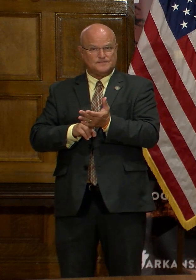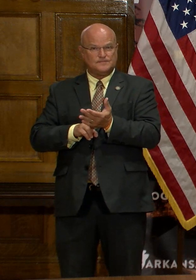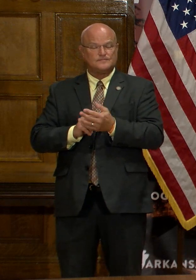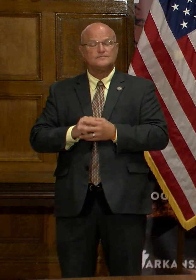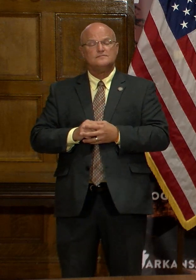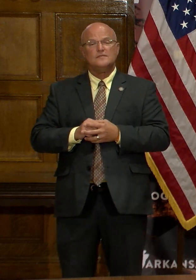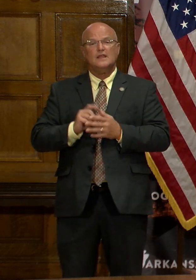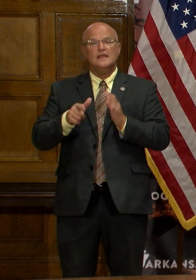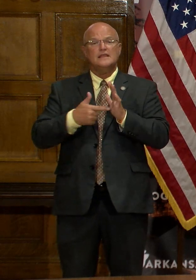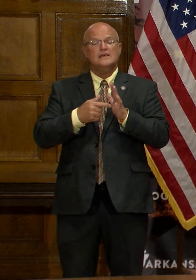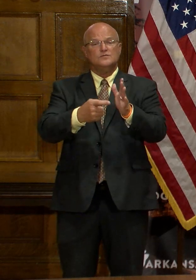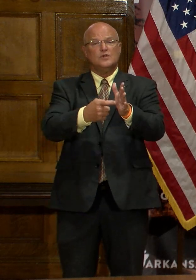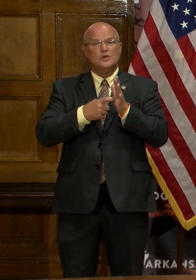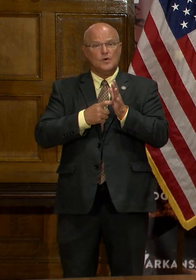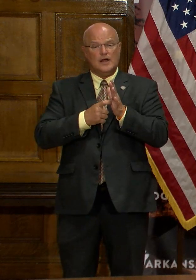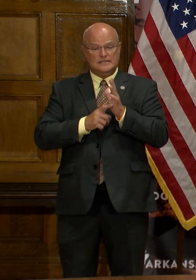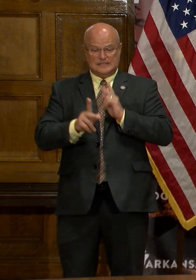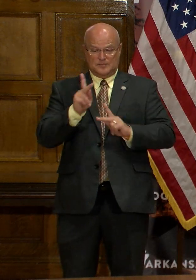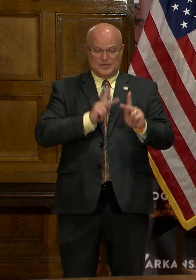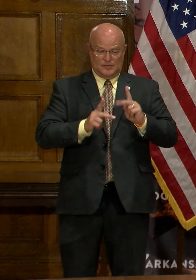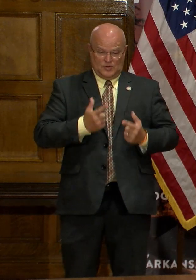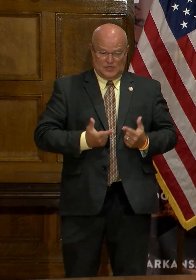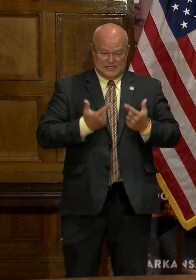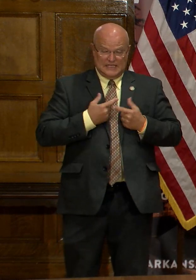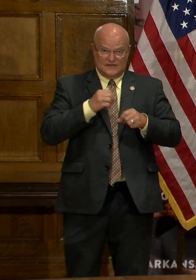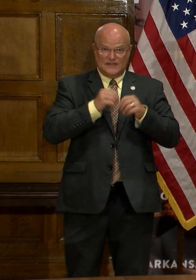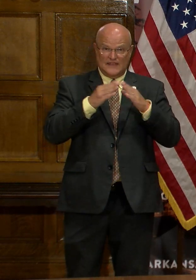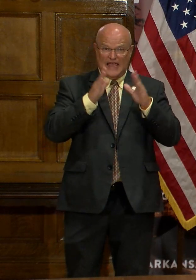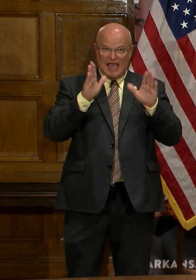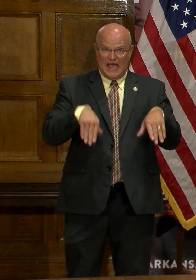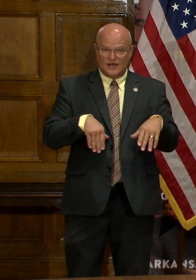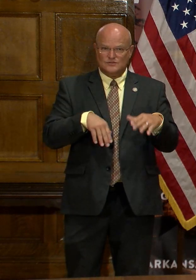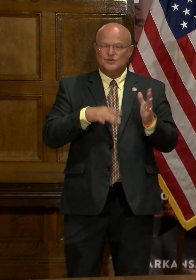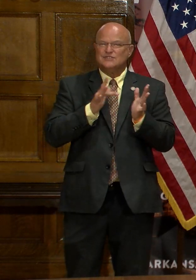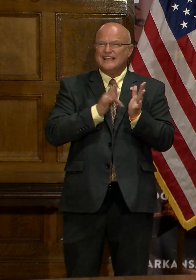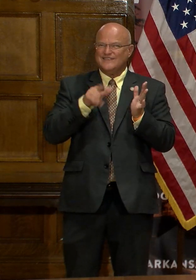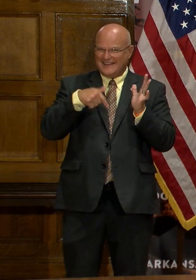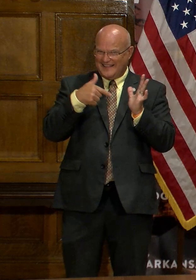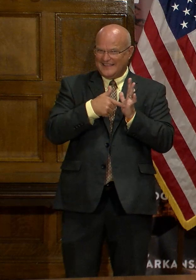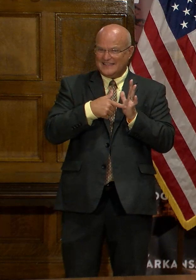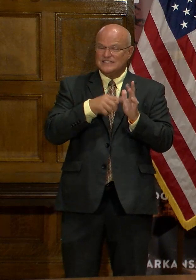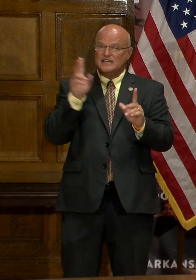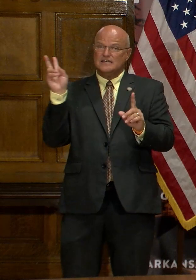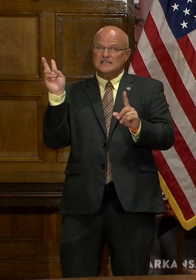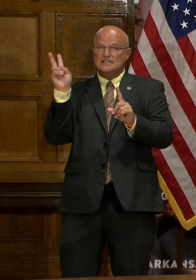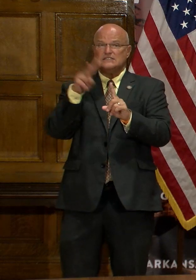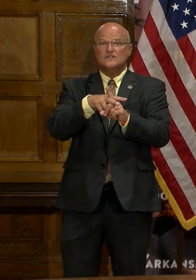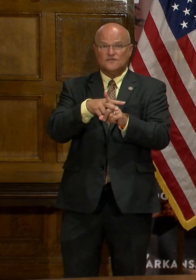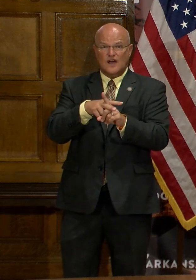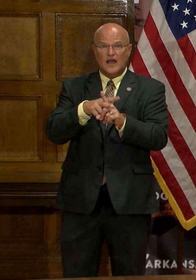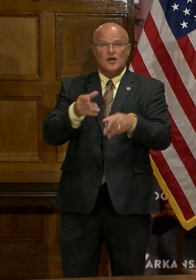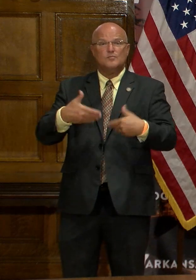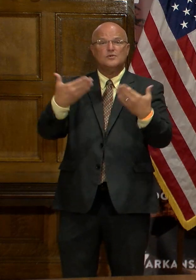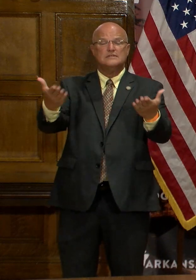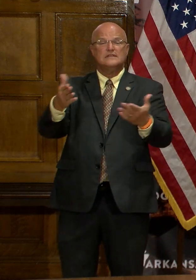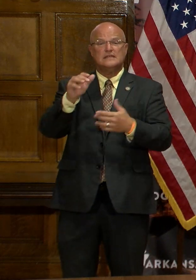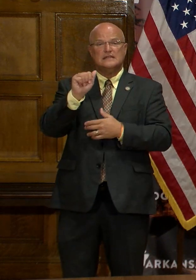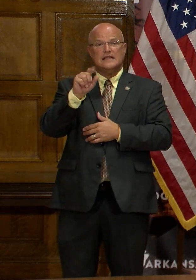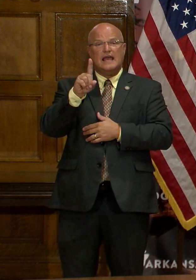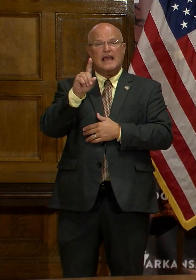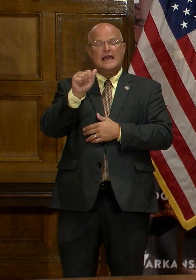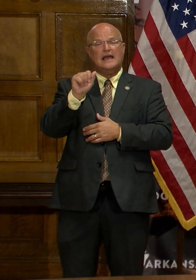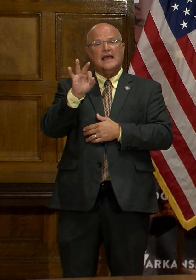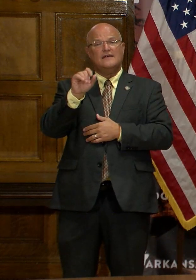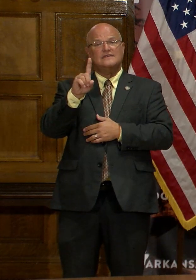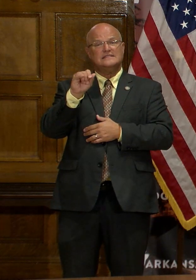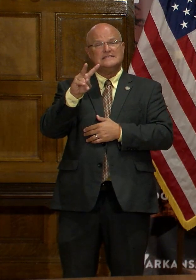it requires tenants who want to take advantage of this moratorium to present an affidavit saying